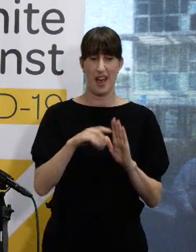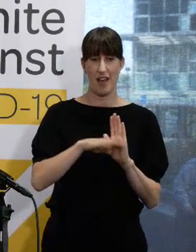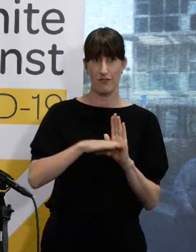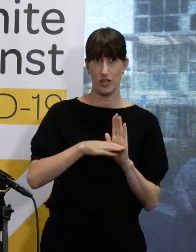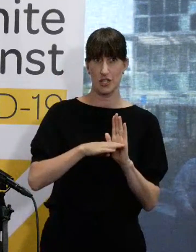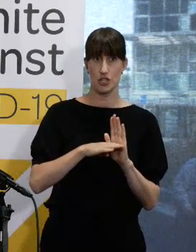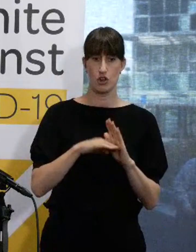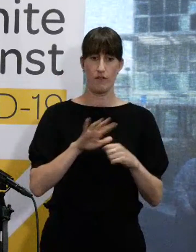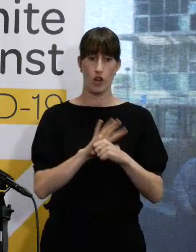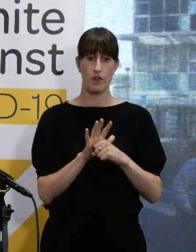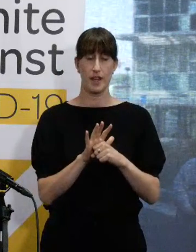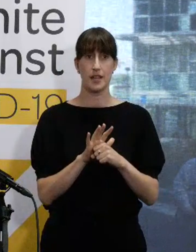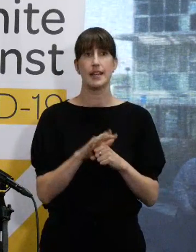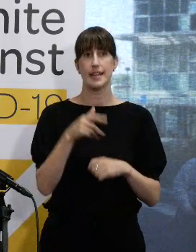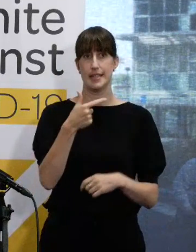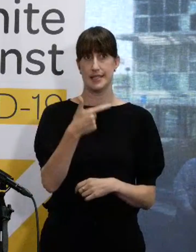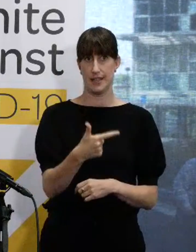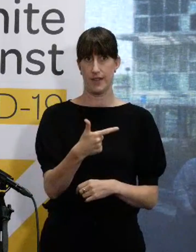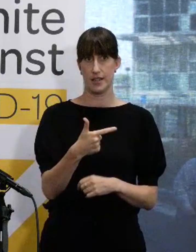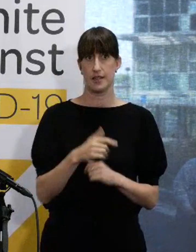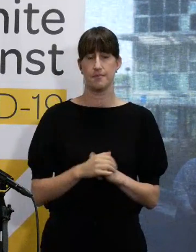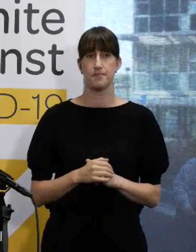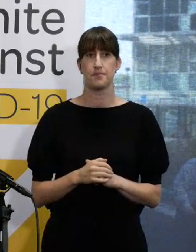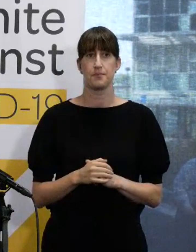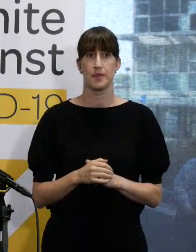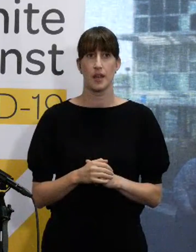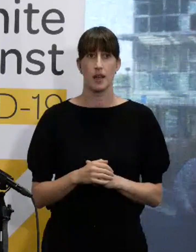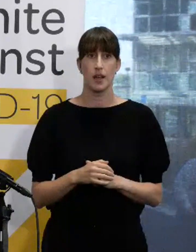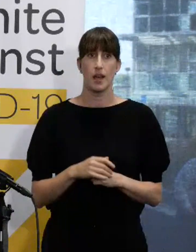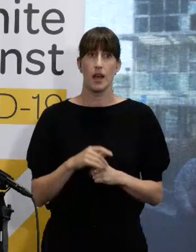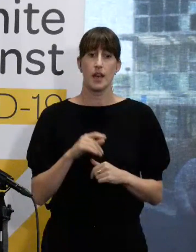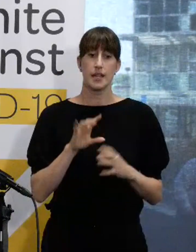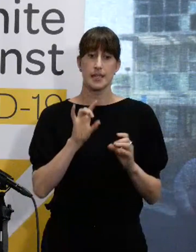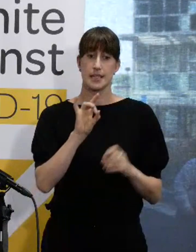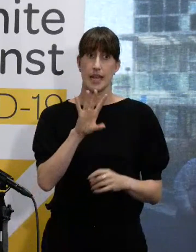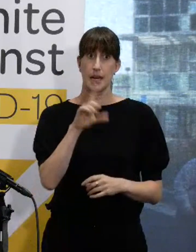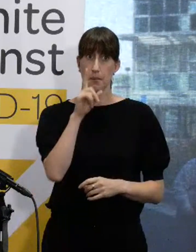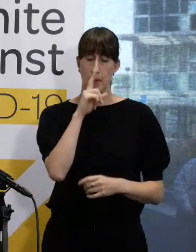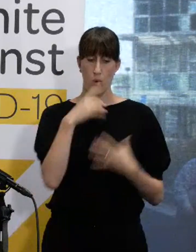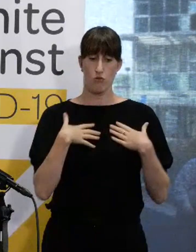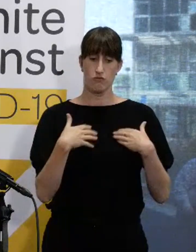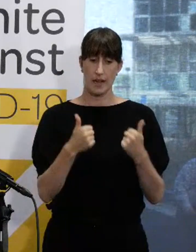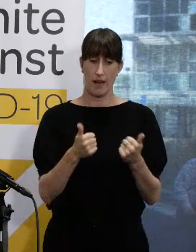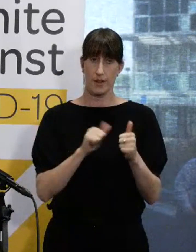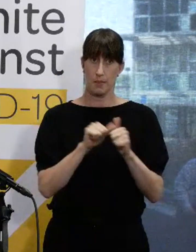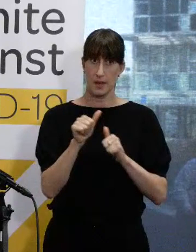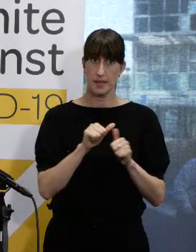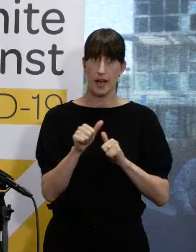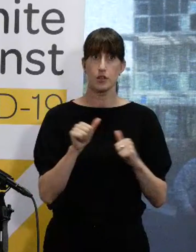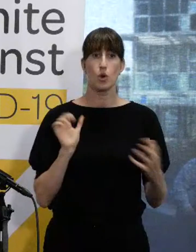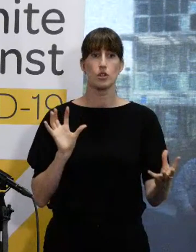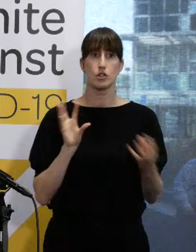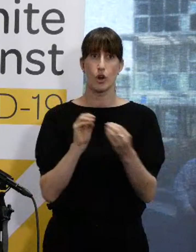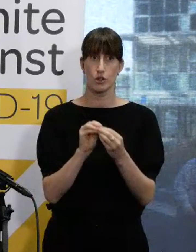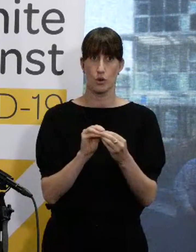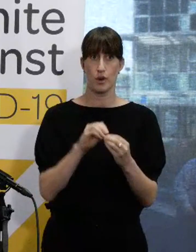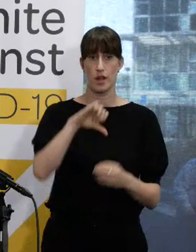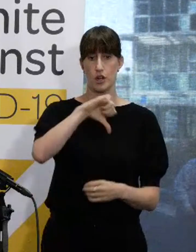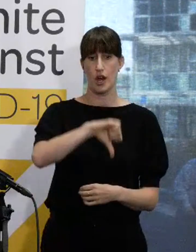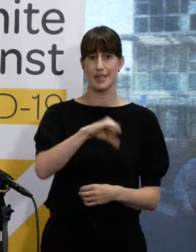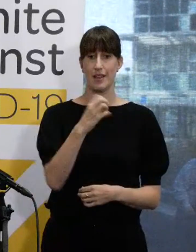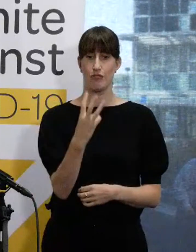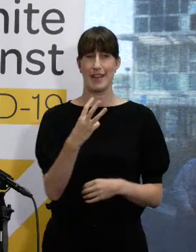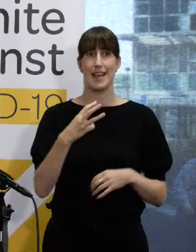from 3. An additional 10 people have recovered, so our total number of active cases in New Zealand today is